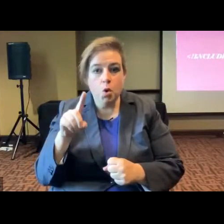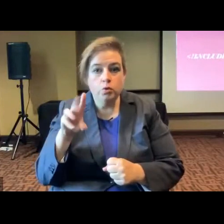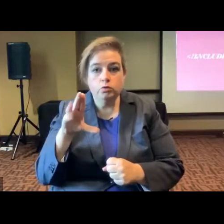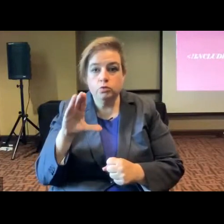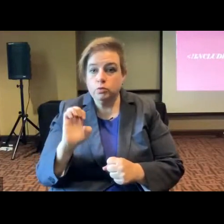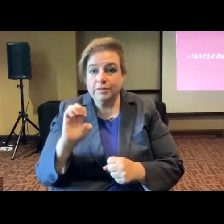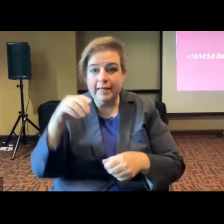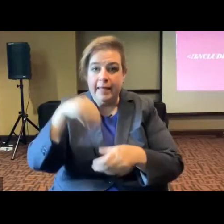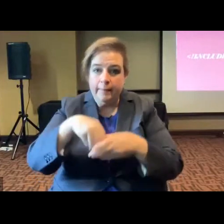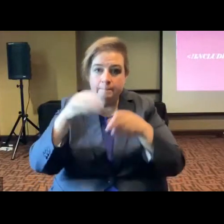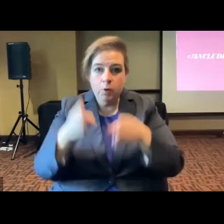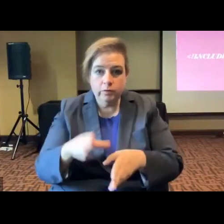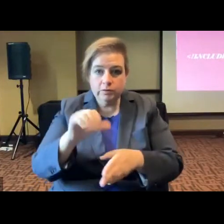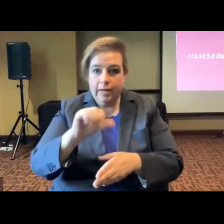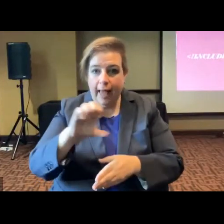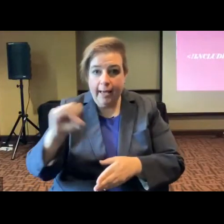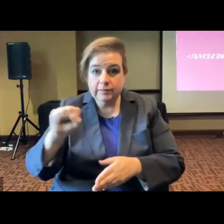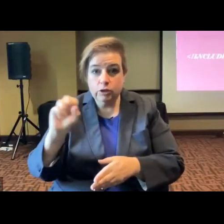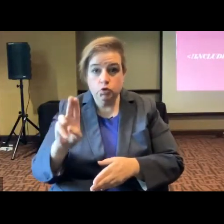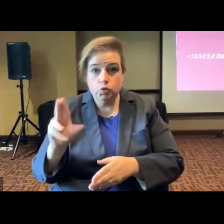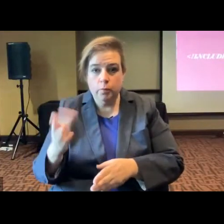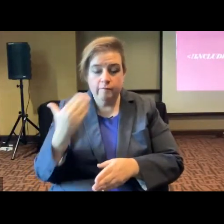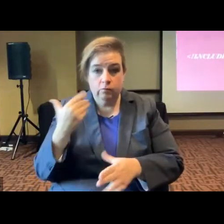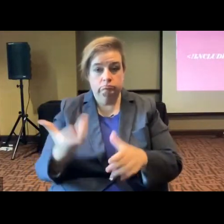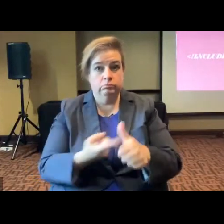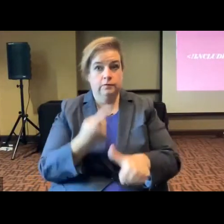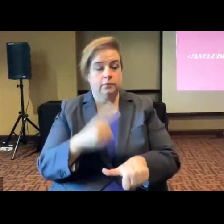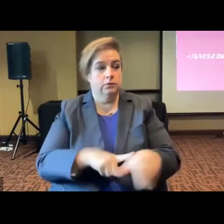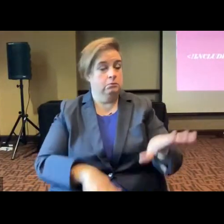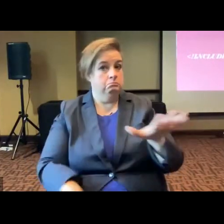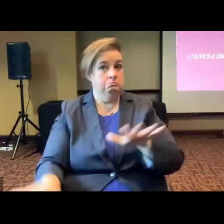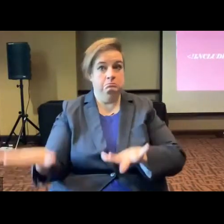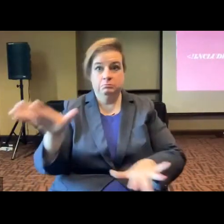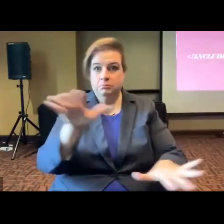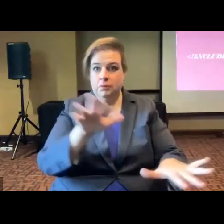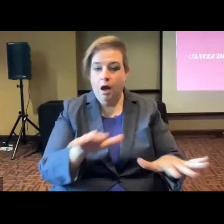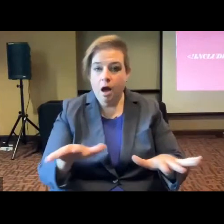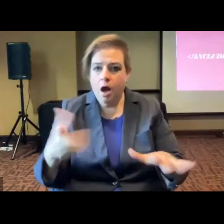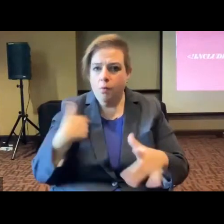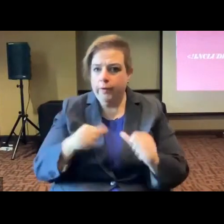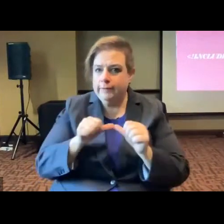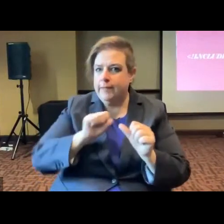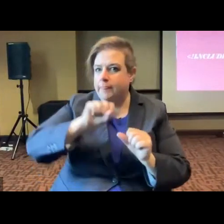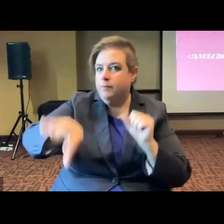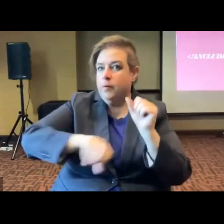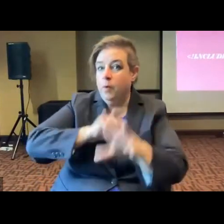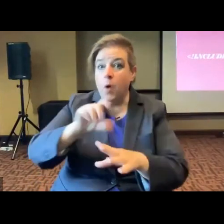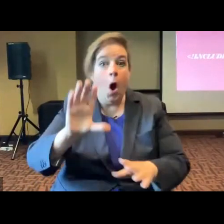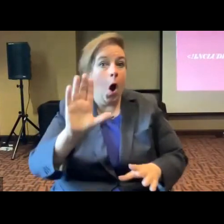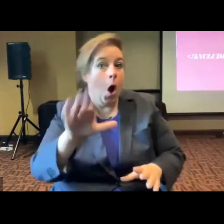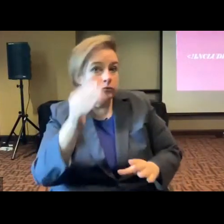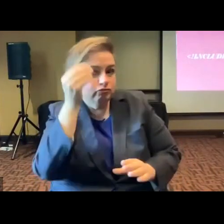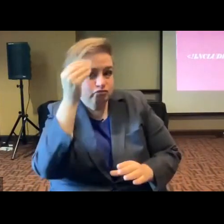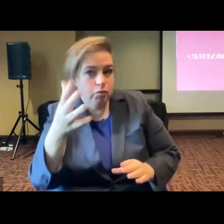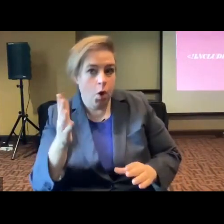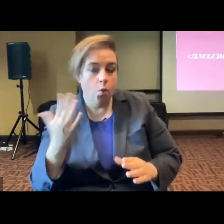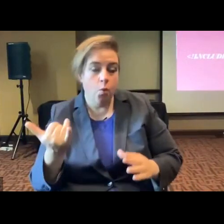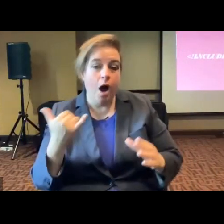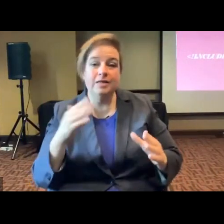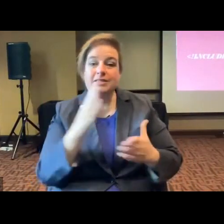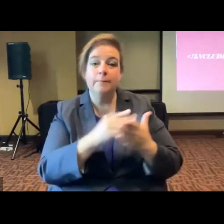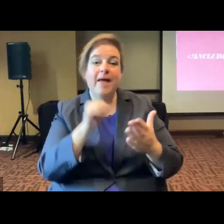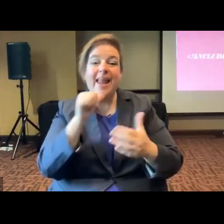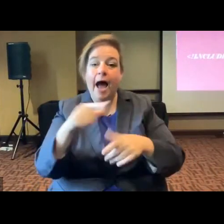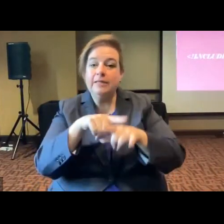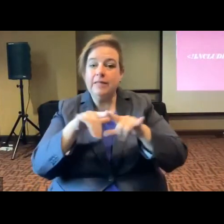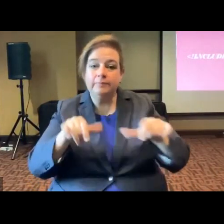in-person AccessU before. Mm. So they are, you know, and we kept throwing things like, oh, we're going to do some asynchronous things.